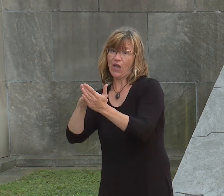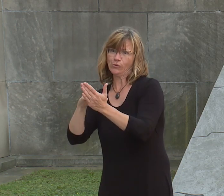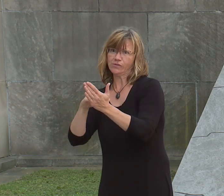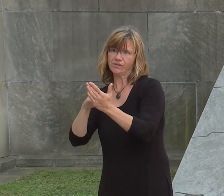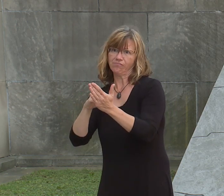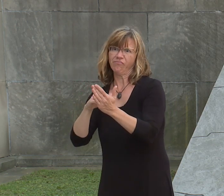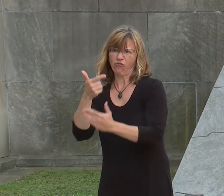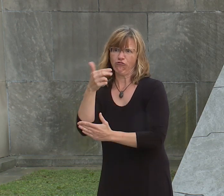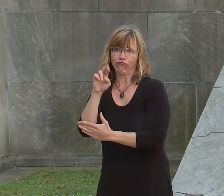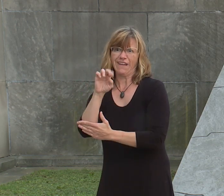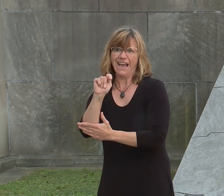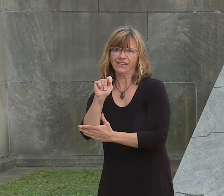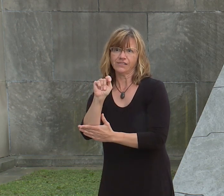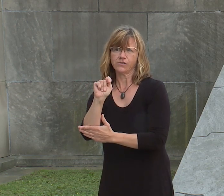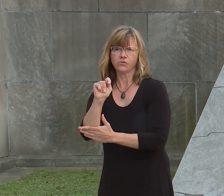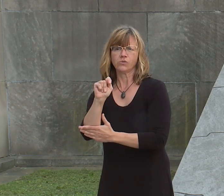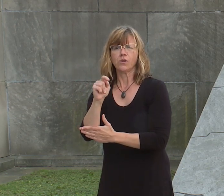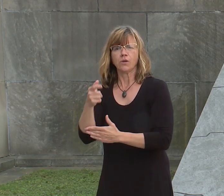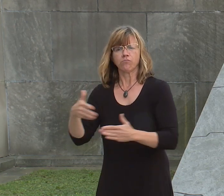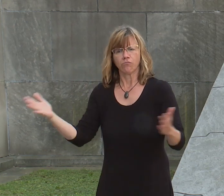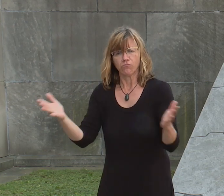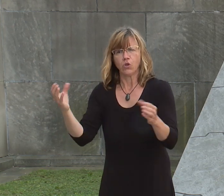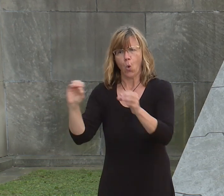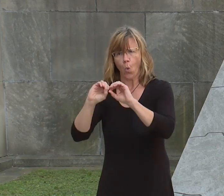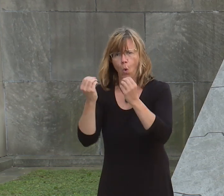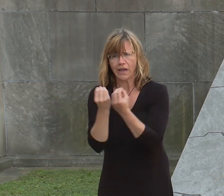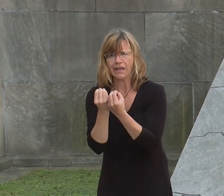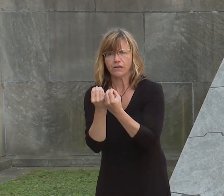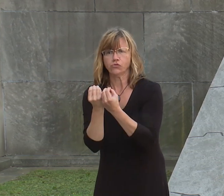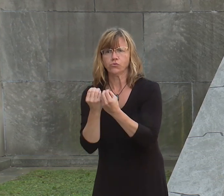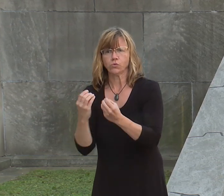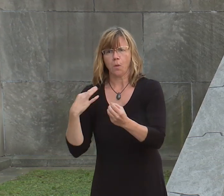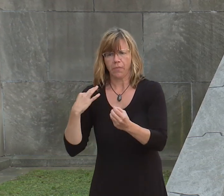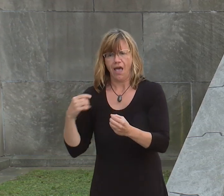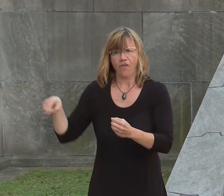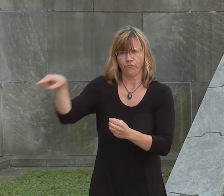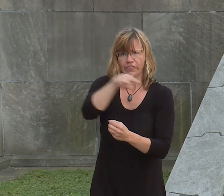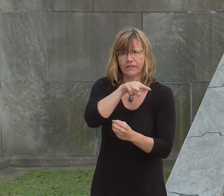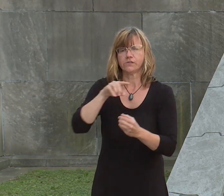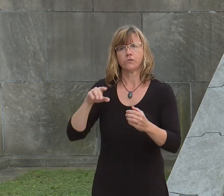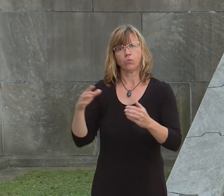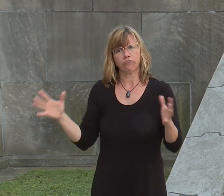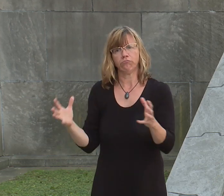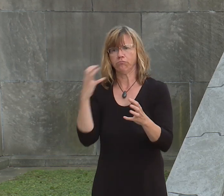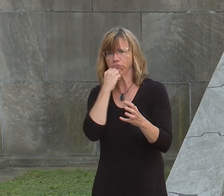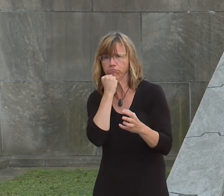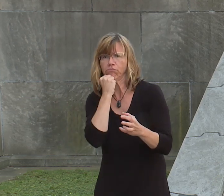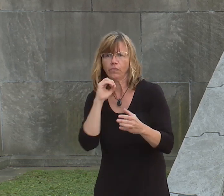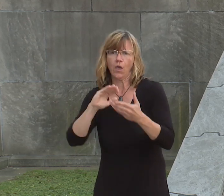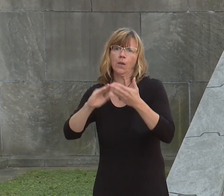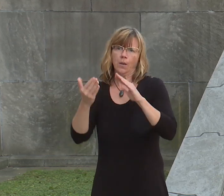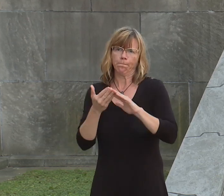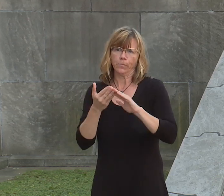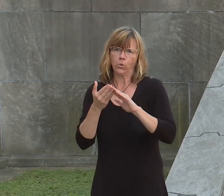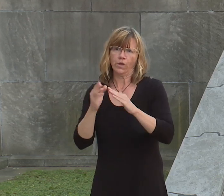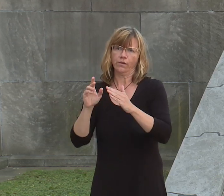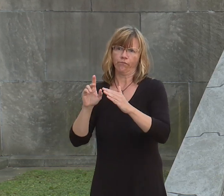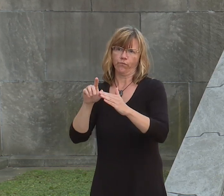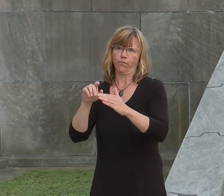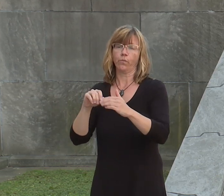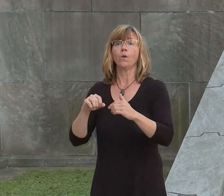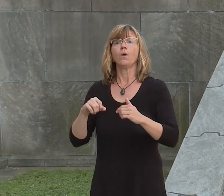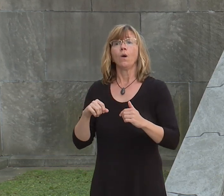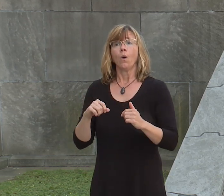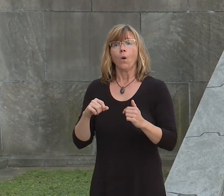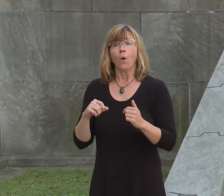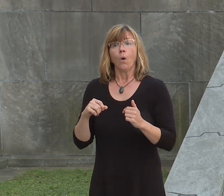support the work of the Baltimore City Health Department's Value Community Ambassador Program. This program has focused on addressing vaccine